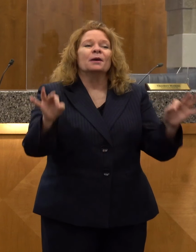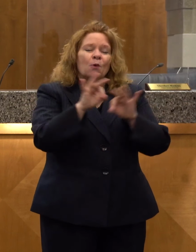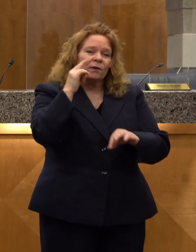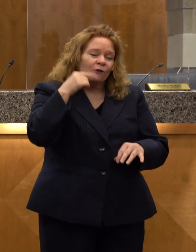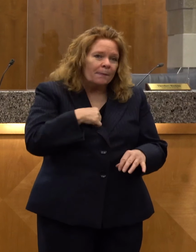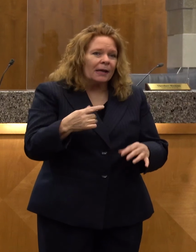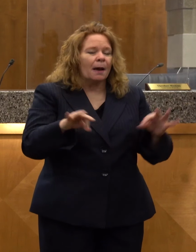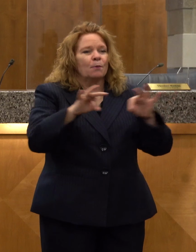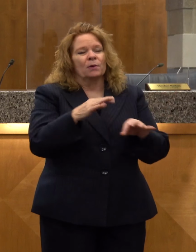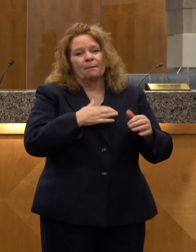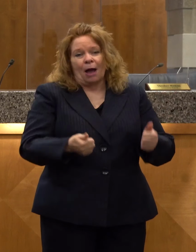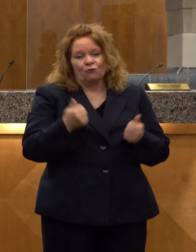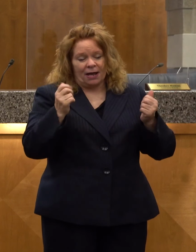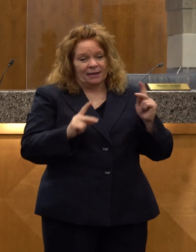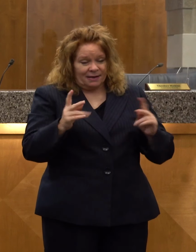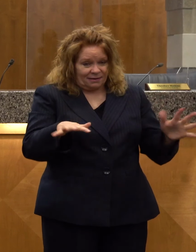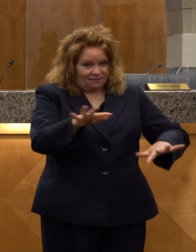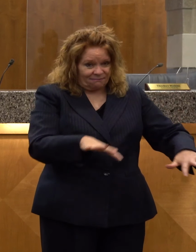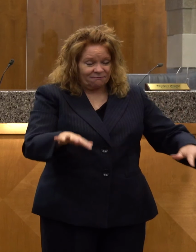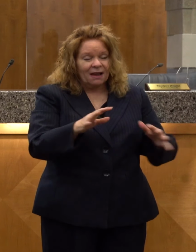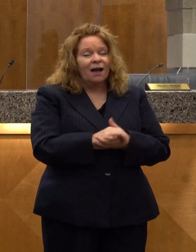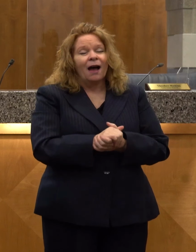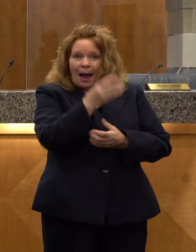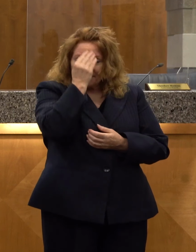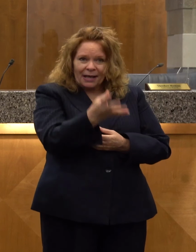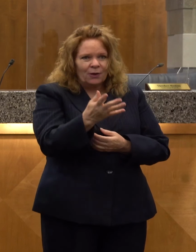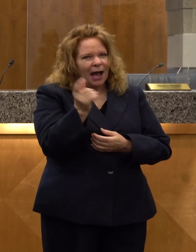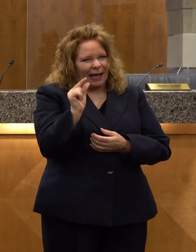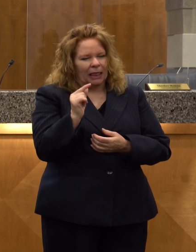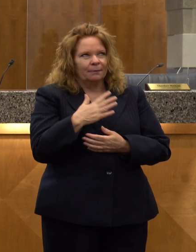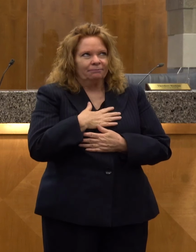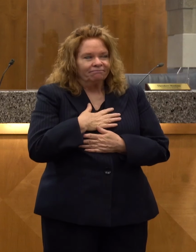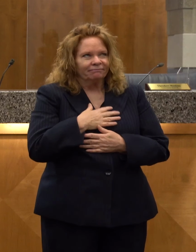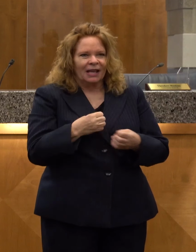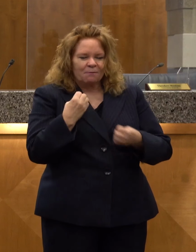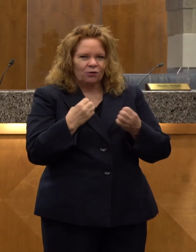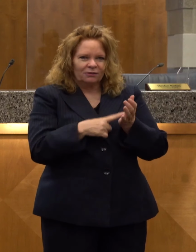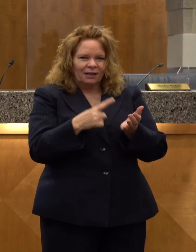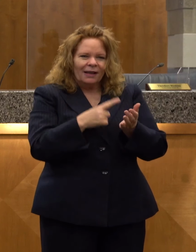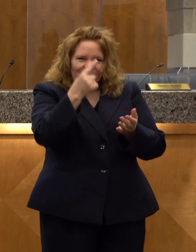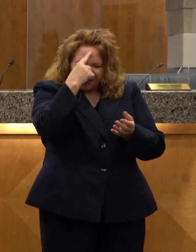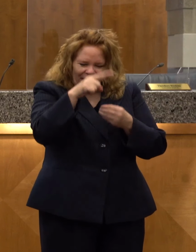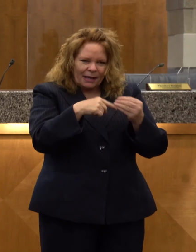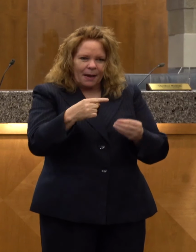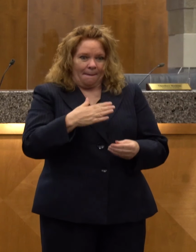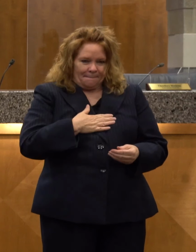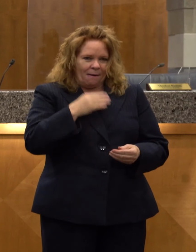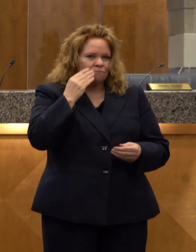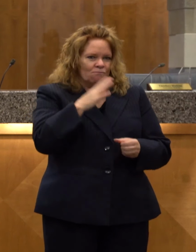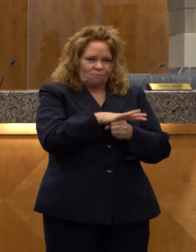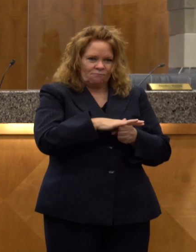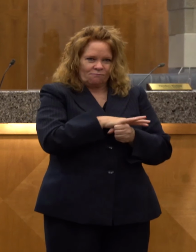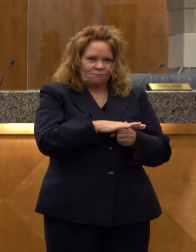important to my resident. I'm telling you, I get a little emotional sometimes when I think about where I live. Mm-hmm.